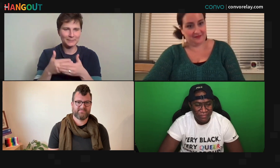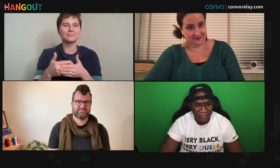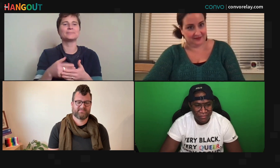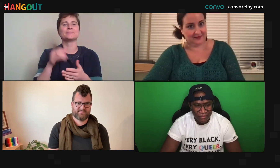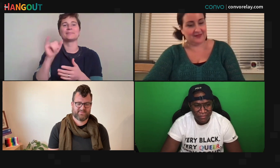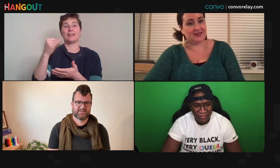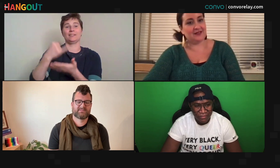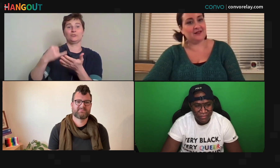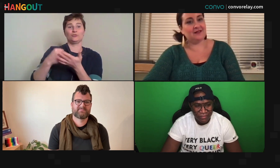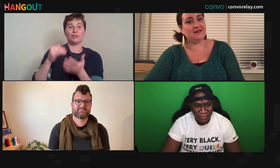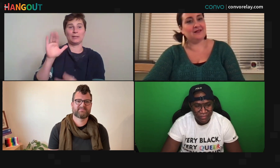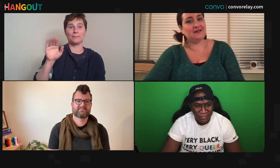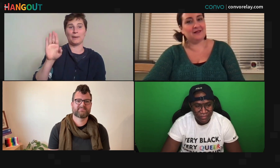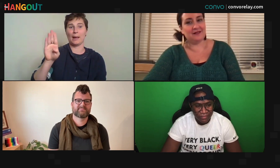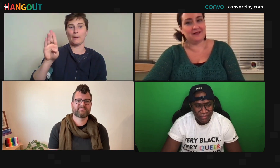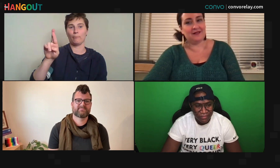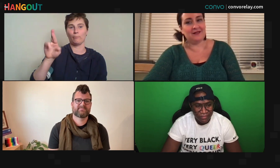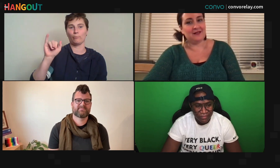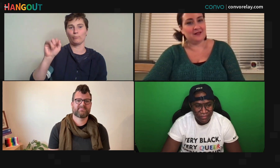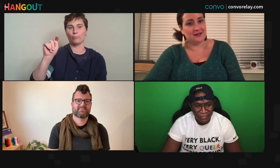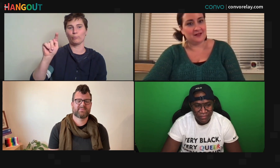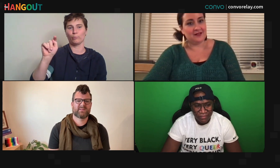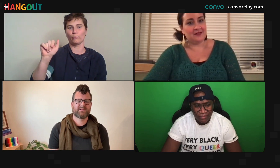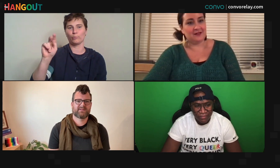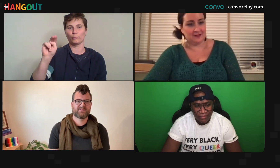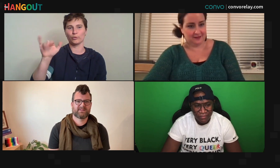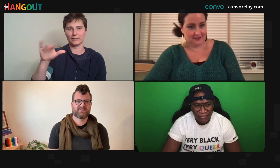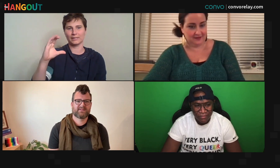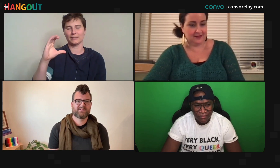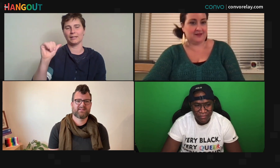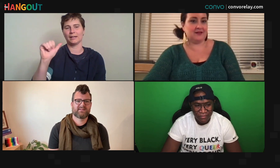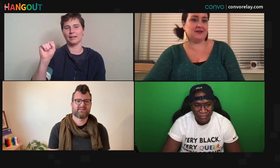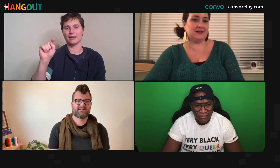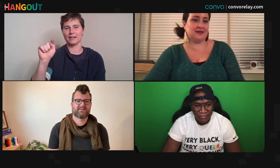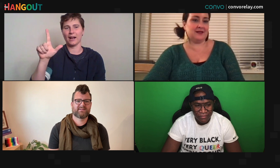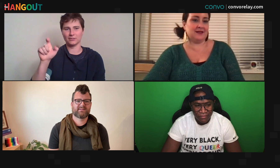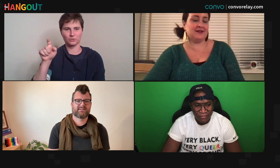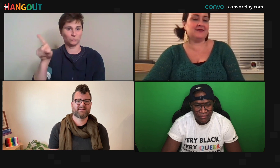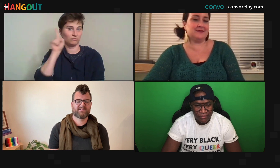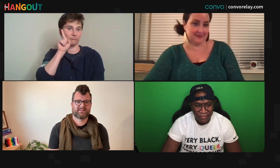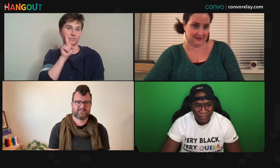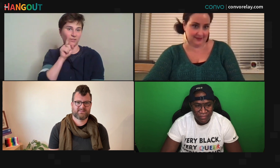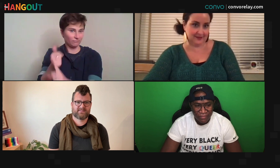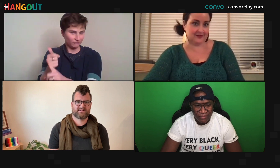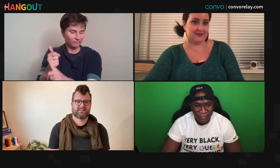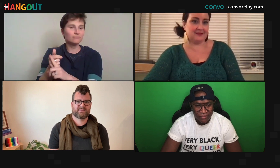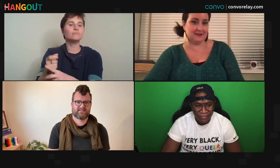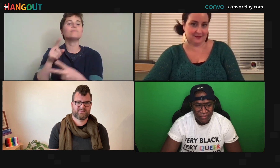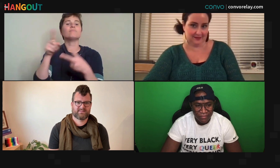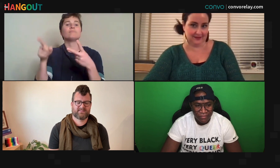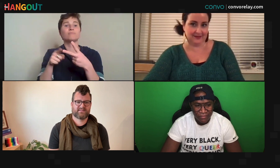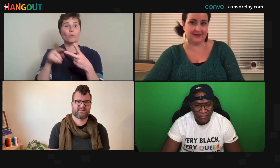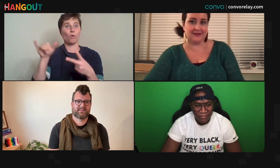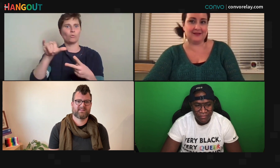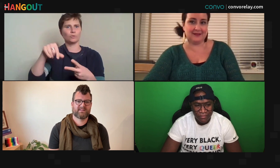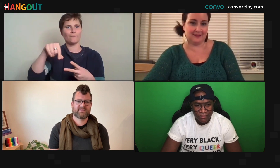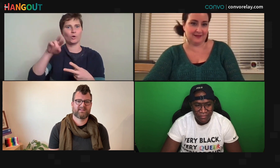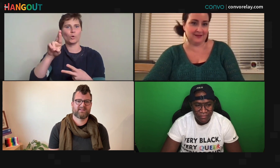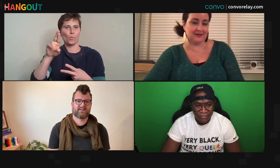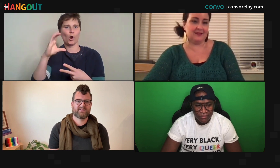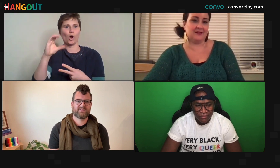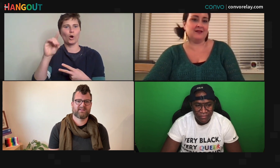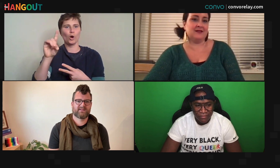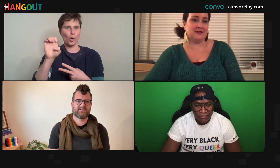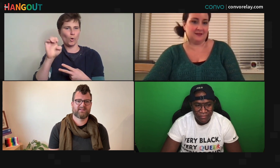signing. So the book that I wrote is Learn to Sign with Your Baby, illustrated by Joni Antonio, who is